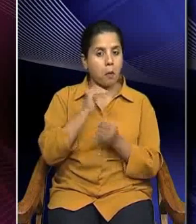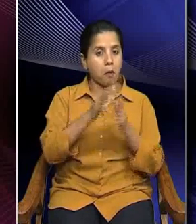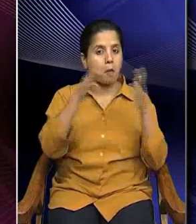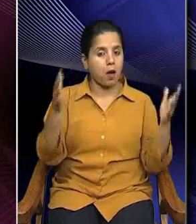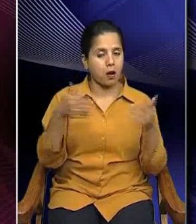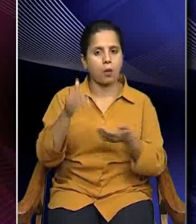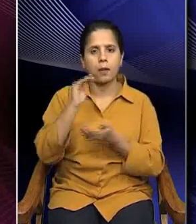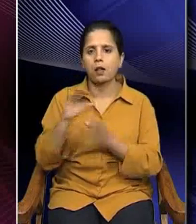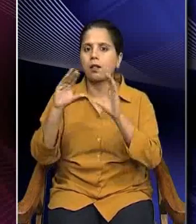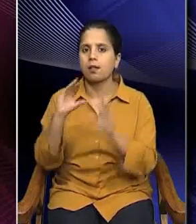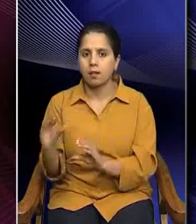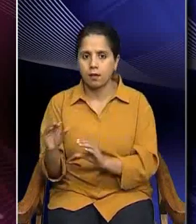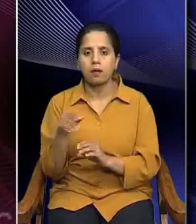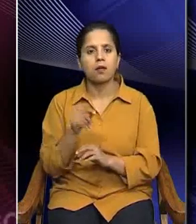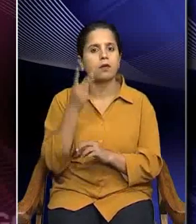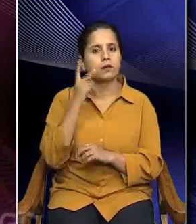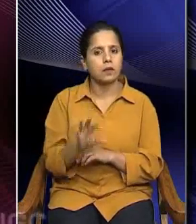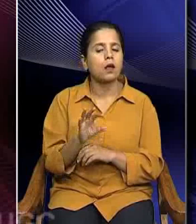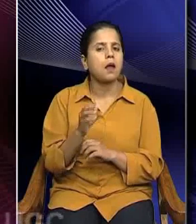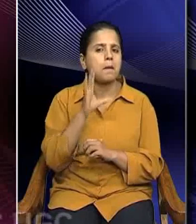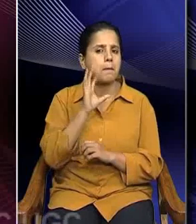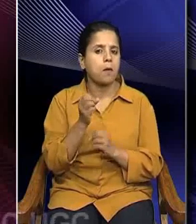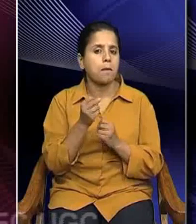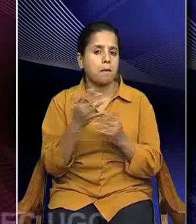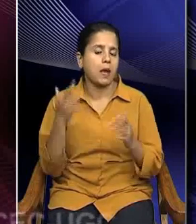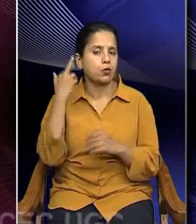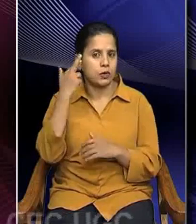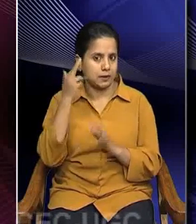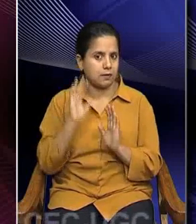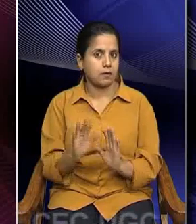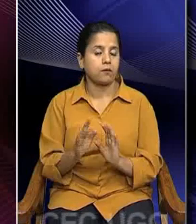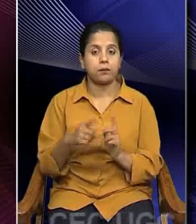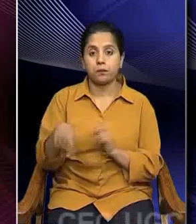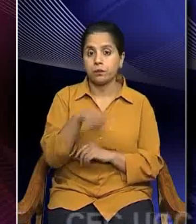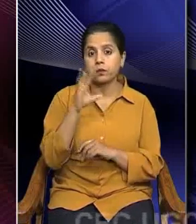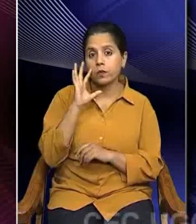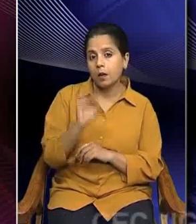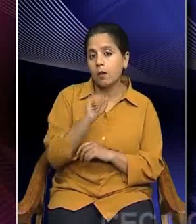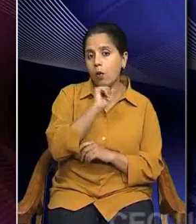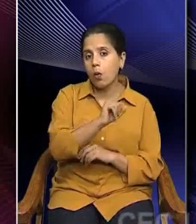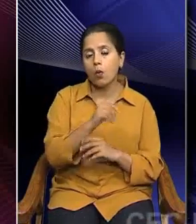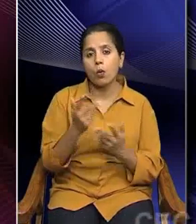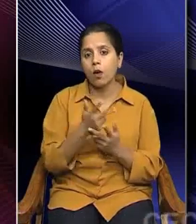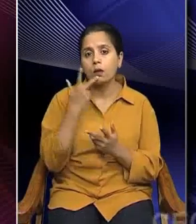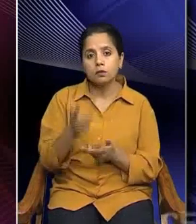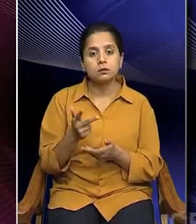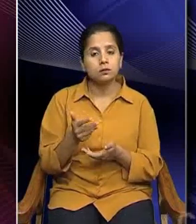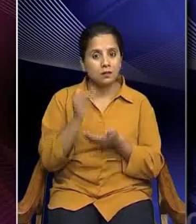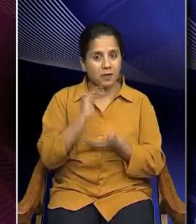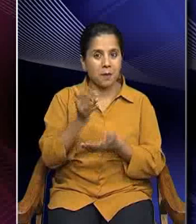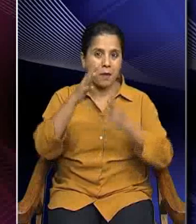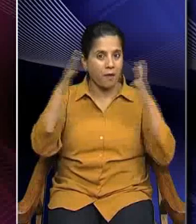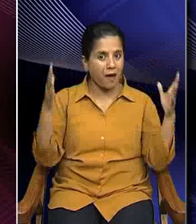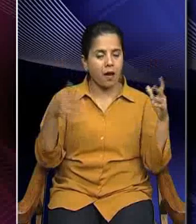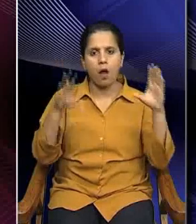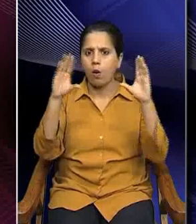is basically involves number of things, and one of the important facets of these fertility transition